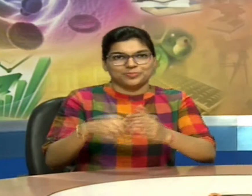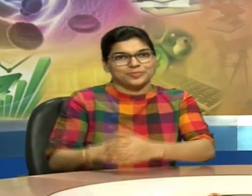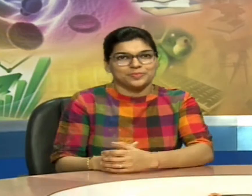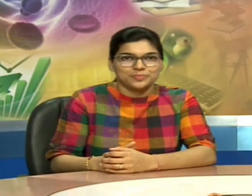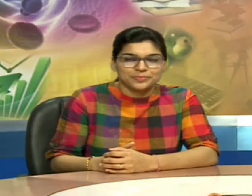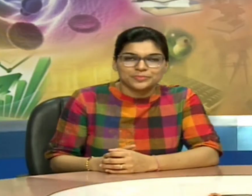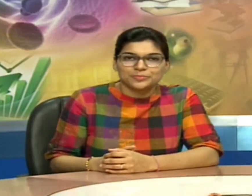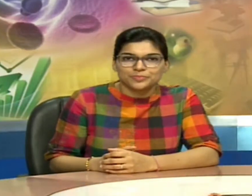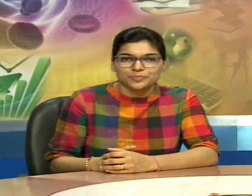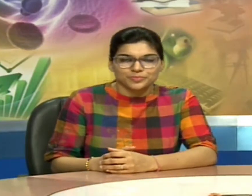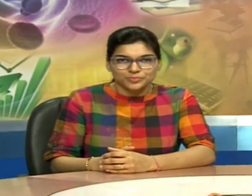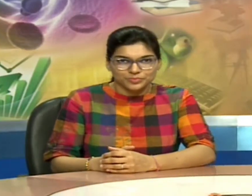participant.